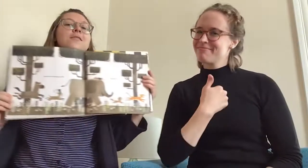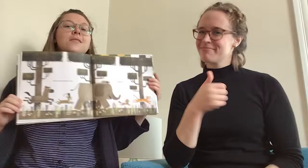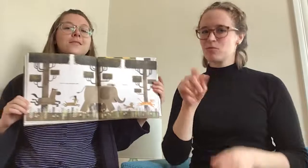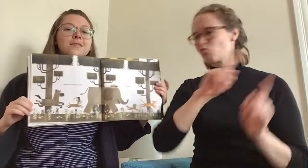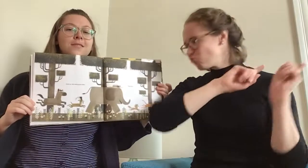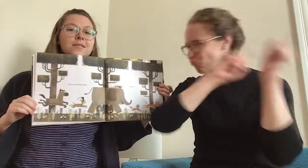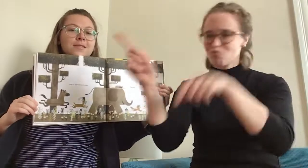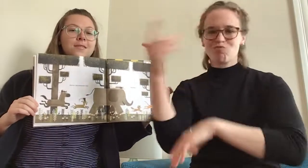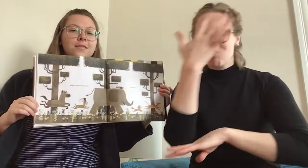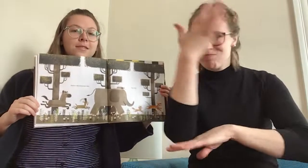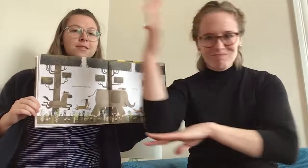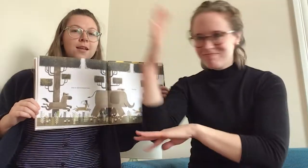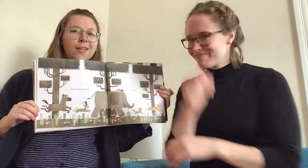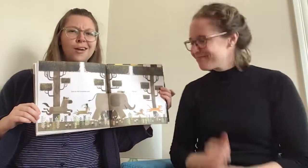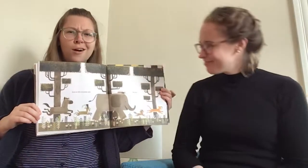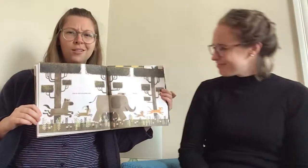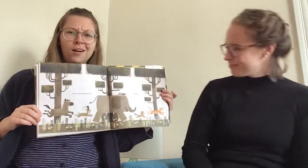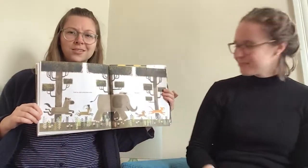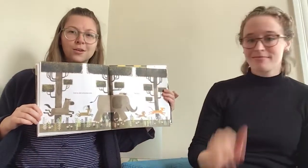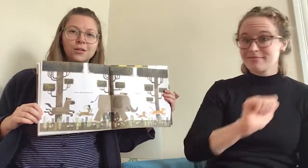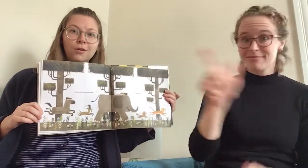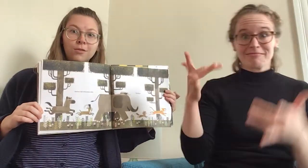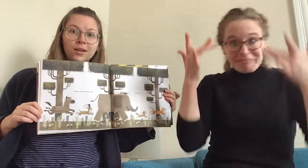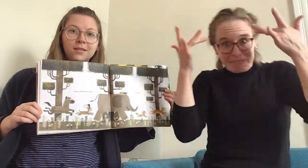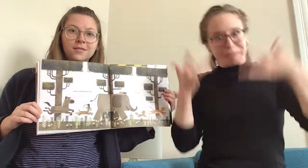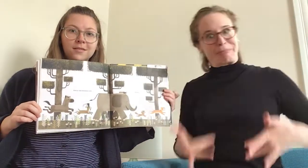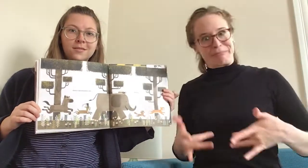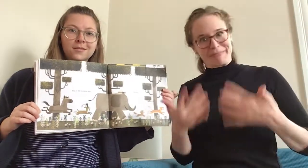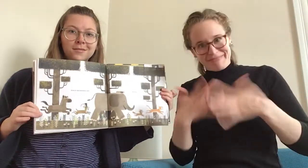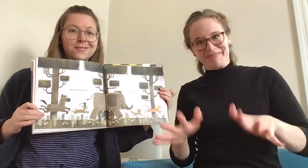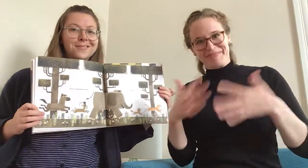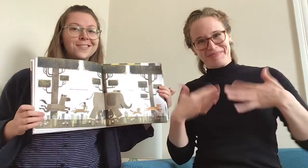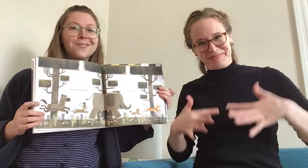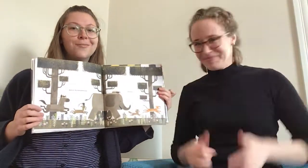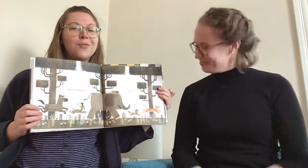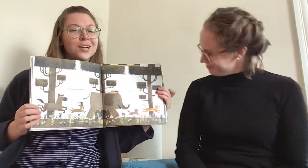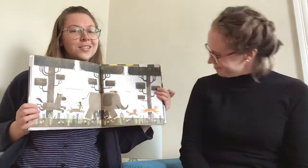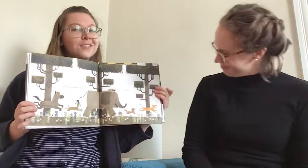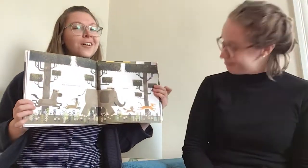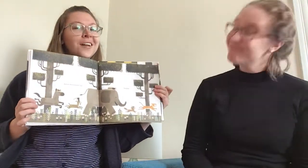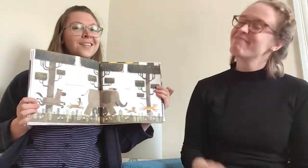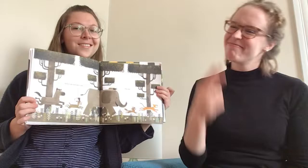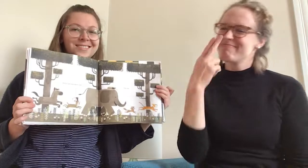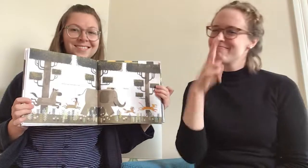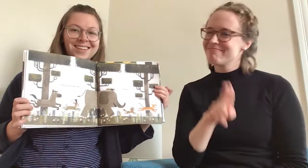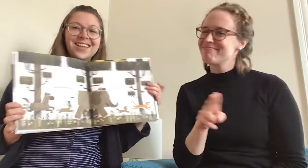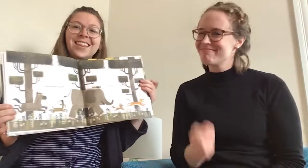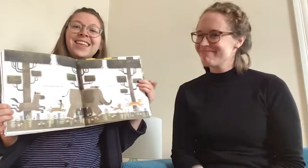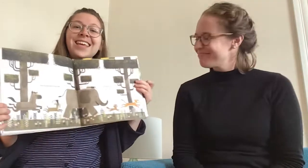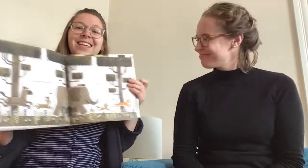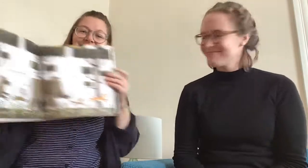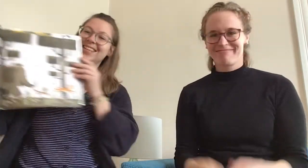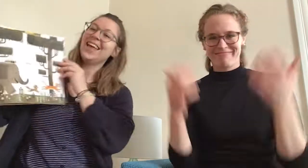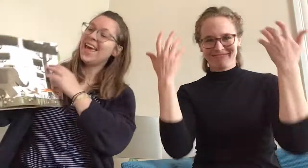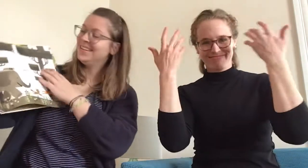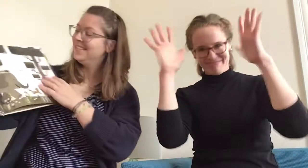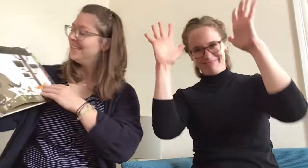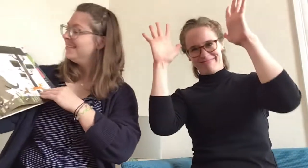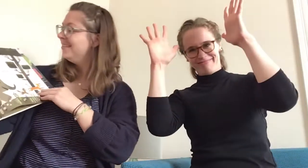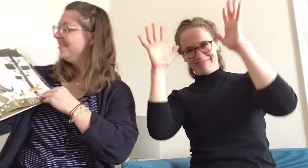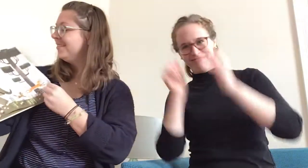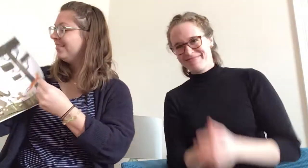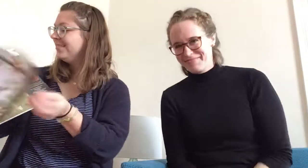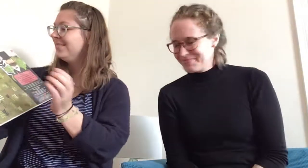wilderness. And they all lost their clothing. Pretty fun. The